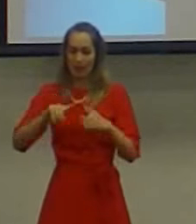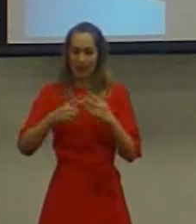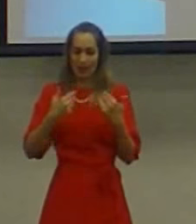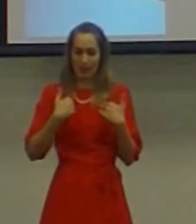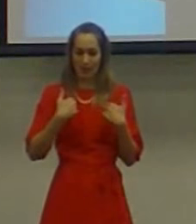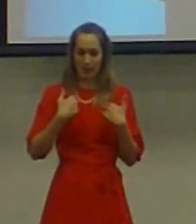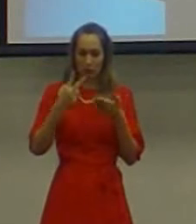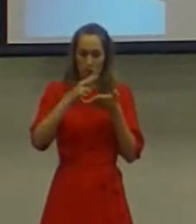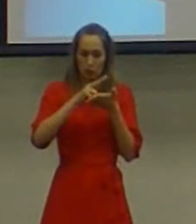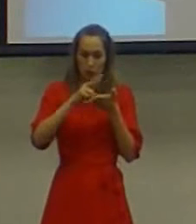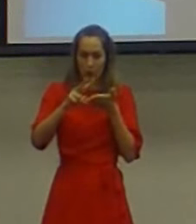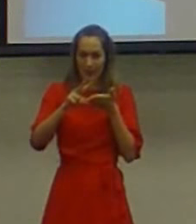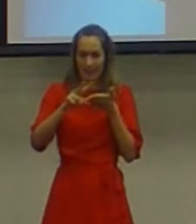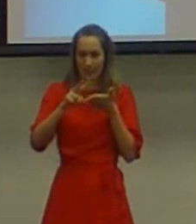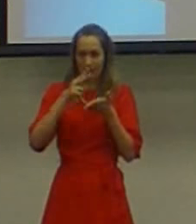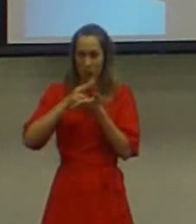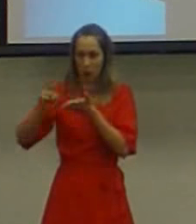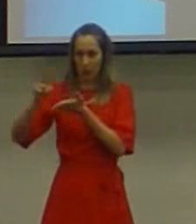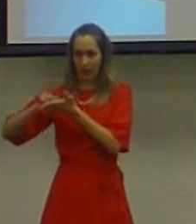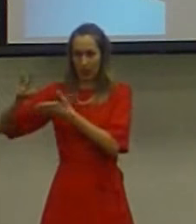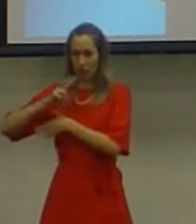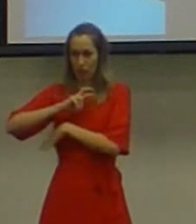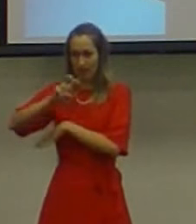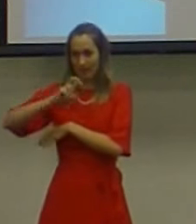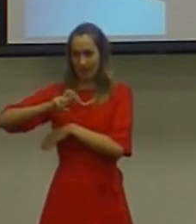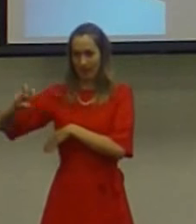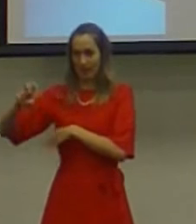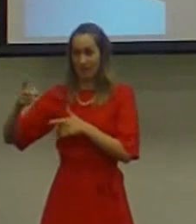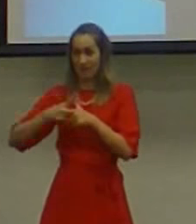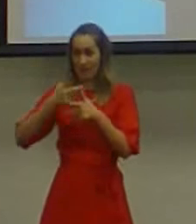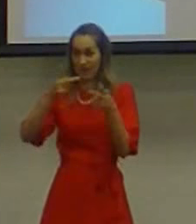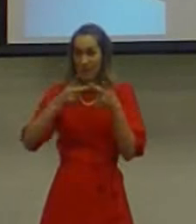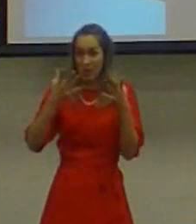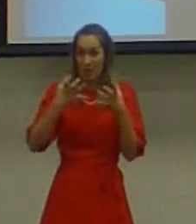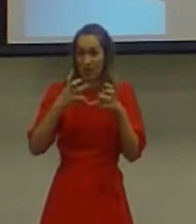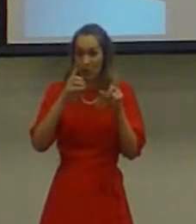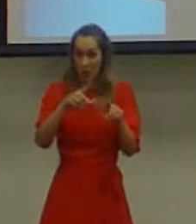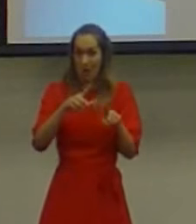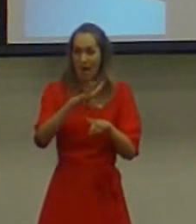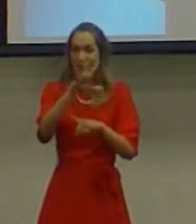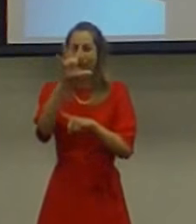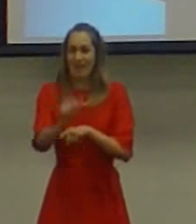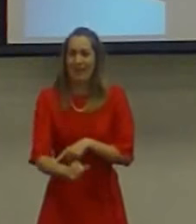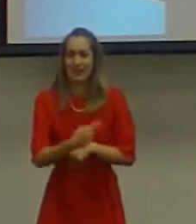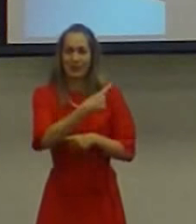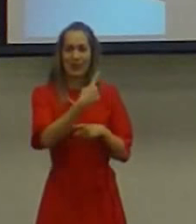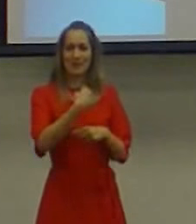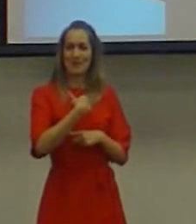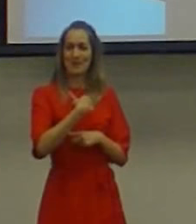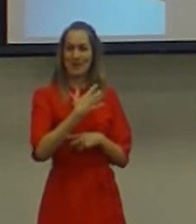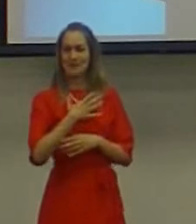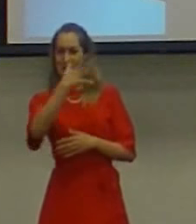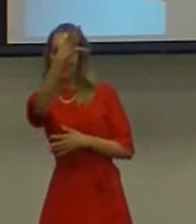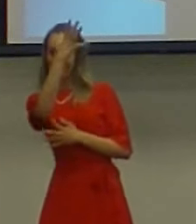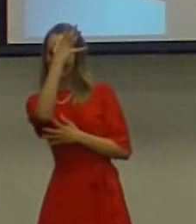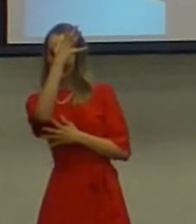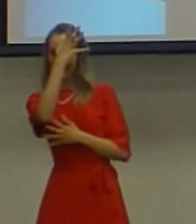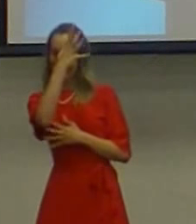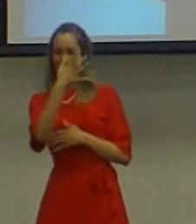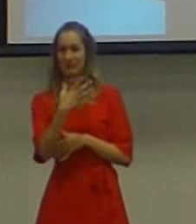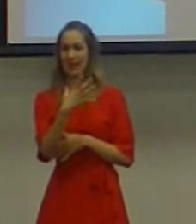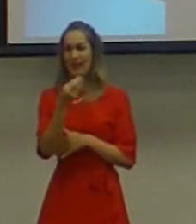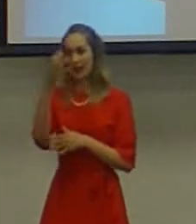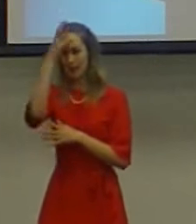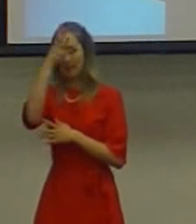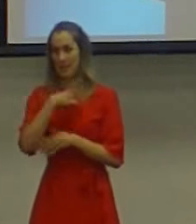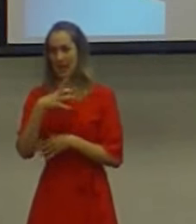2-week trips starting next year. And the first place I want to go is Africa. And so this is a picture of me and my dad. Or my dad and Moses, the guy I taught and